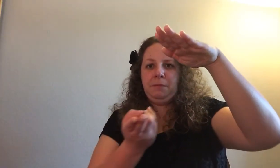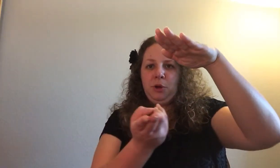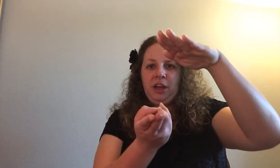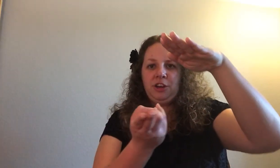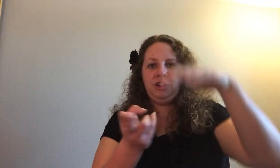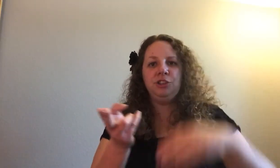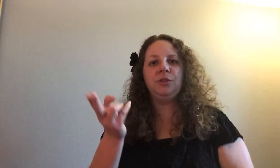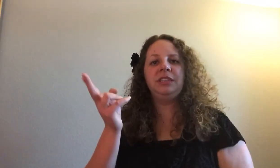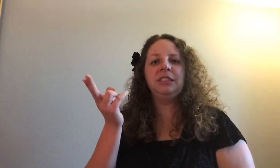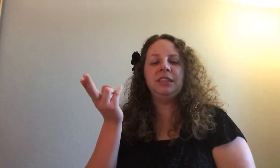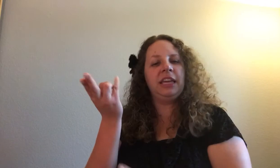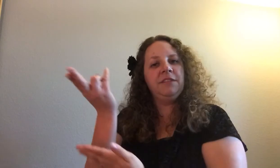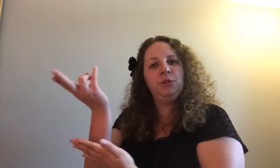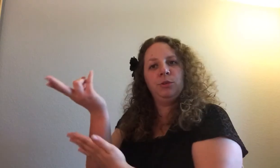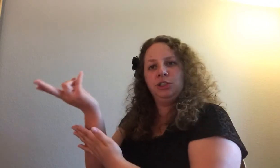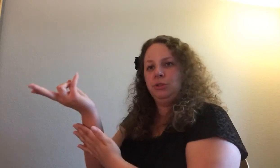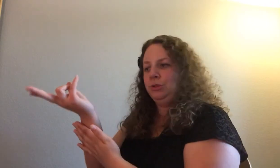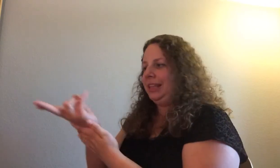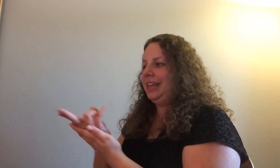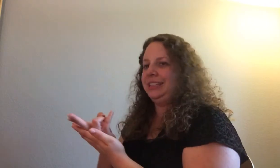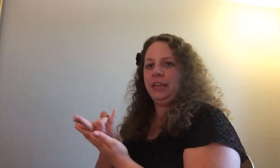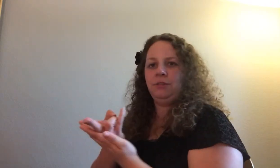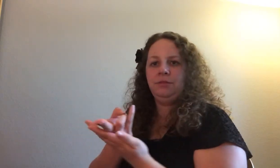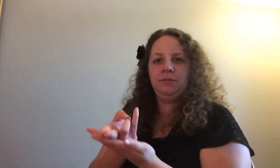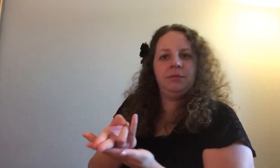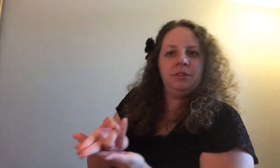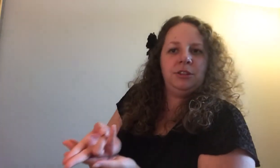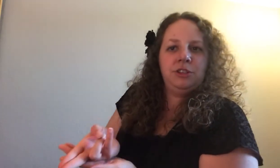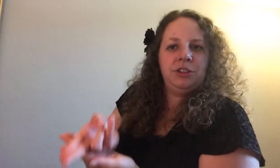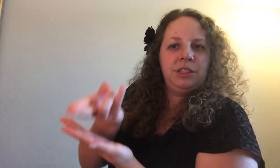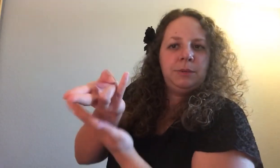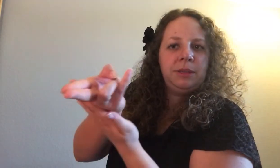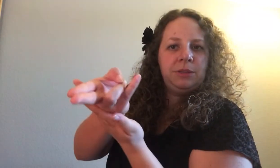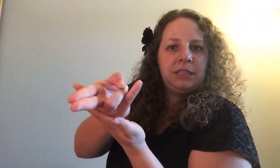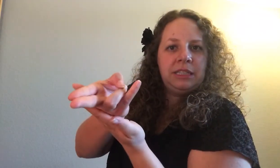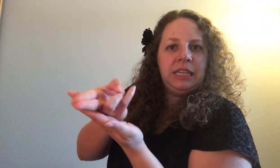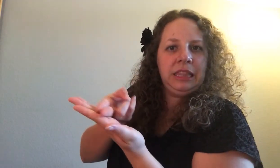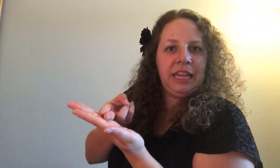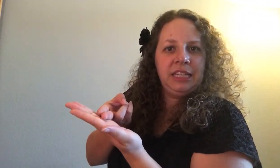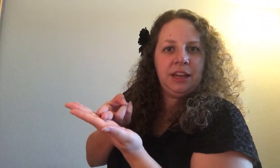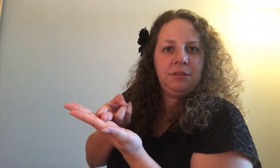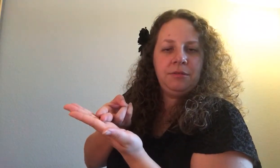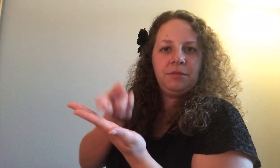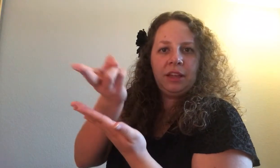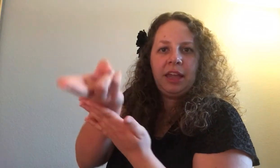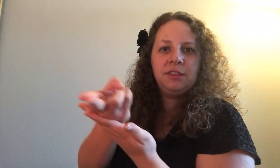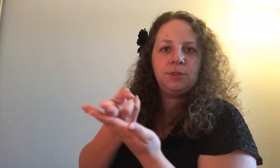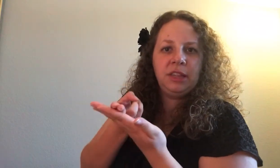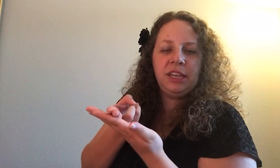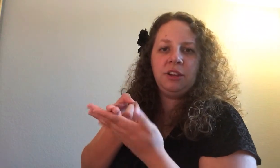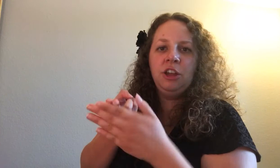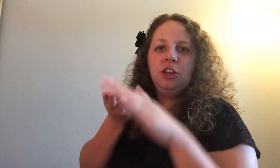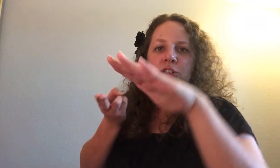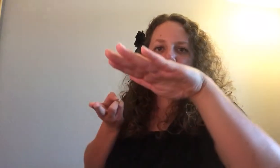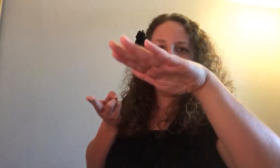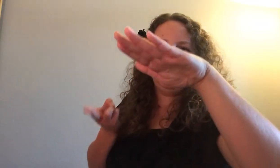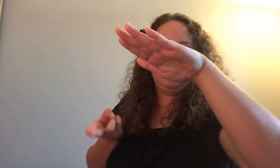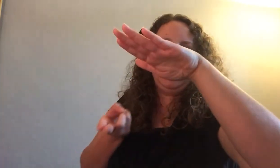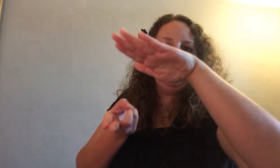put under. So this is like if you were to lay down. I'll turn it this way so you can see lay down. Okay, so lay down. So it's like the idea